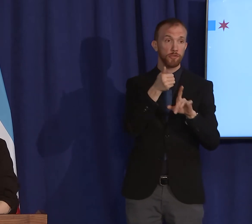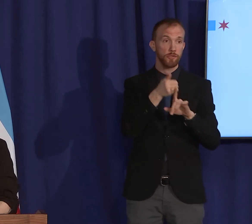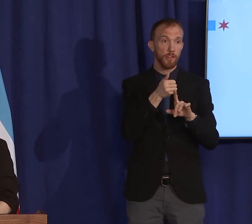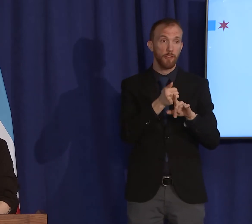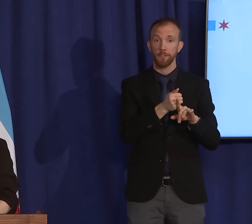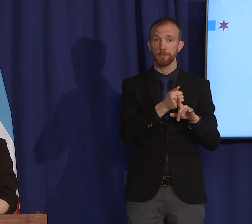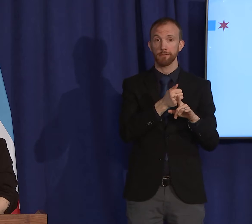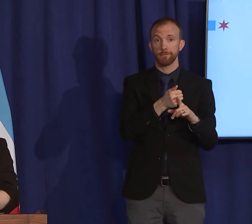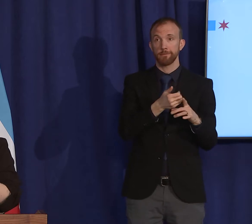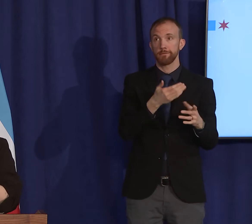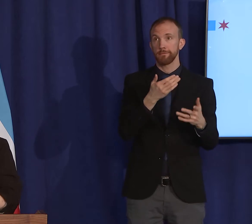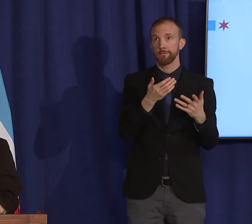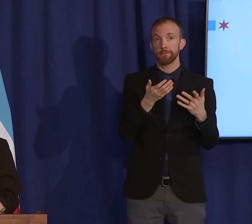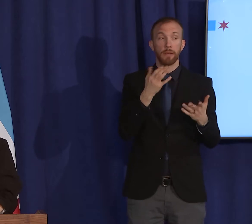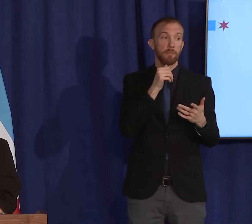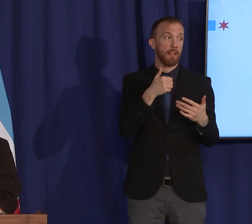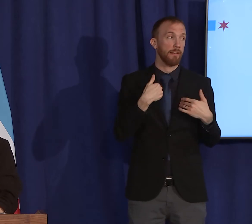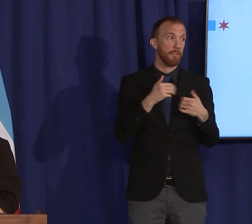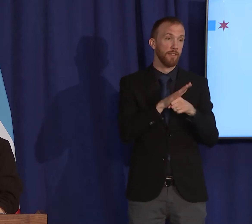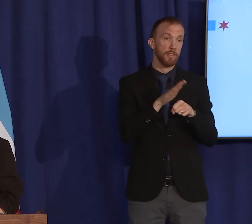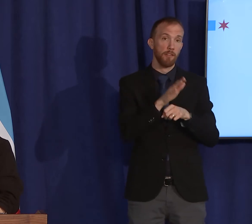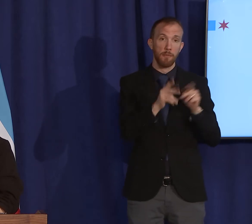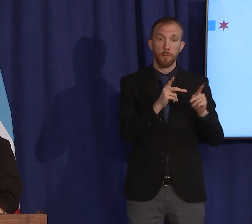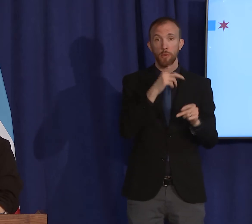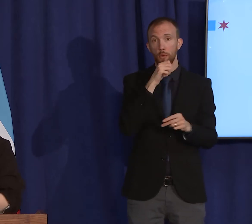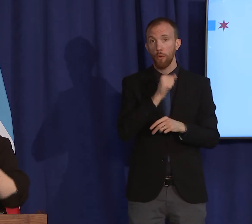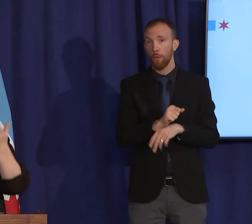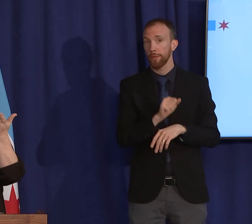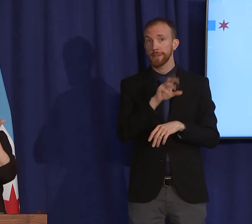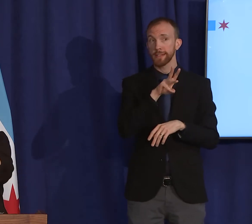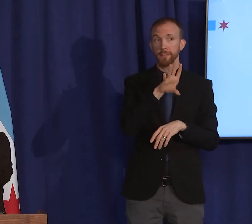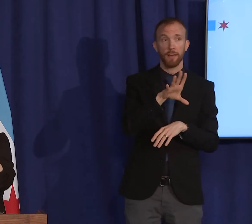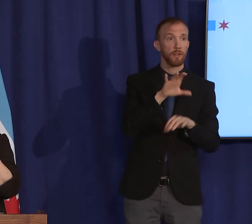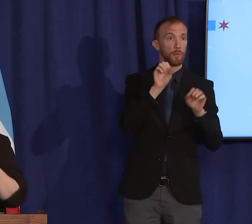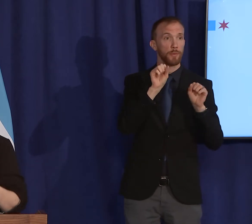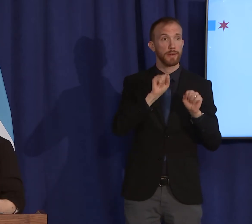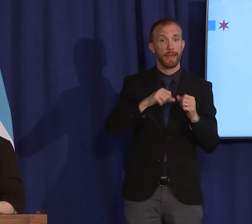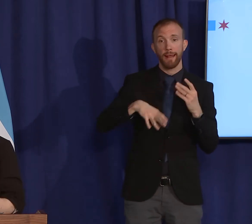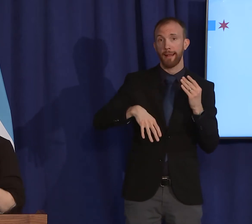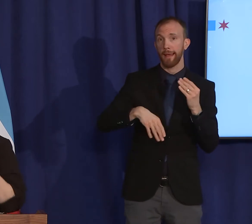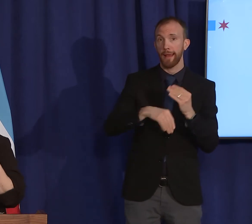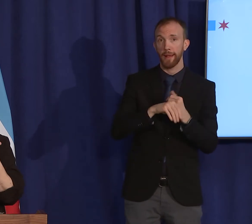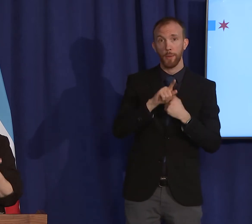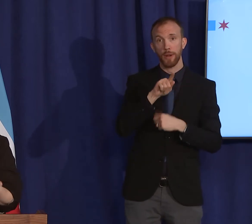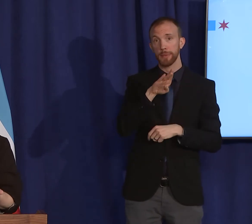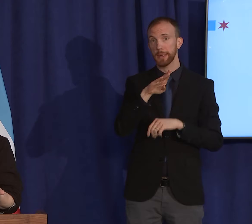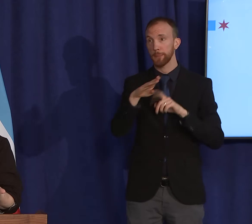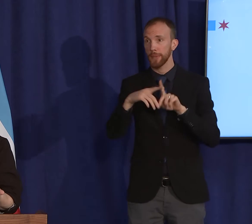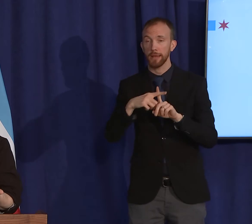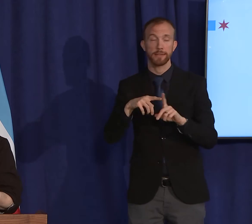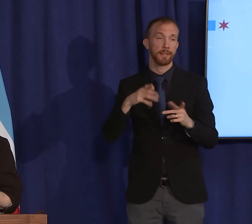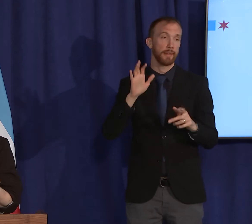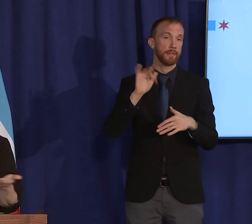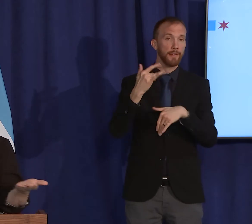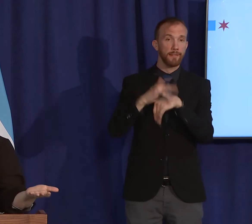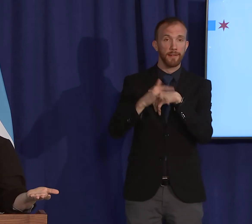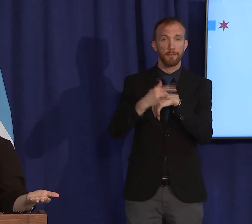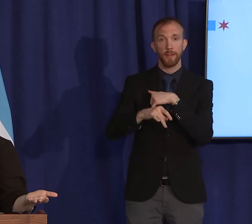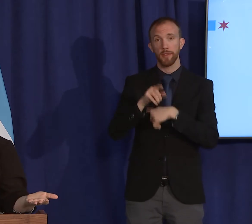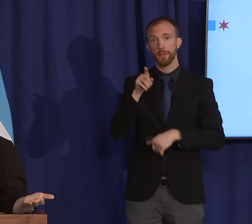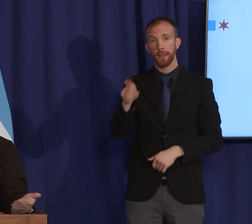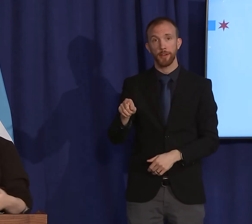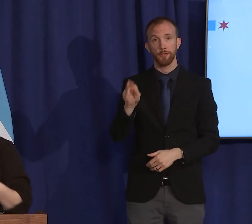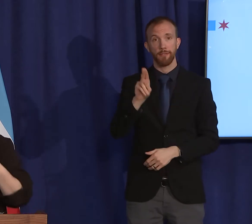have people over 65, that can go to people in 1B+. We've made that available at the United Center. We've made that available to